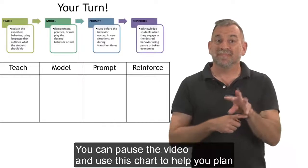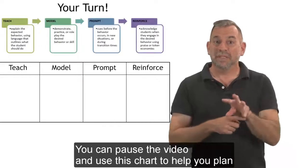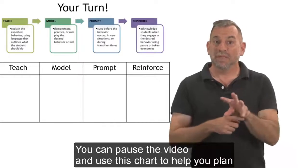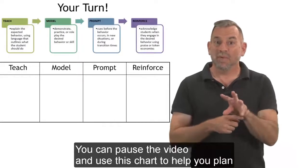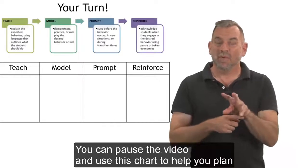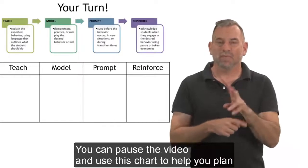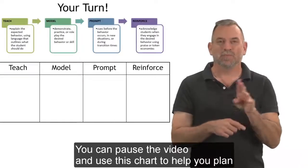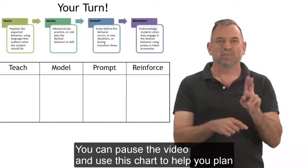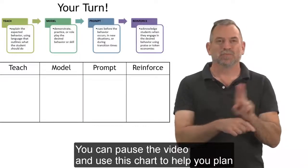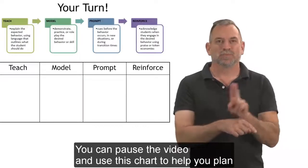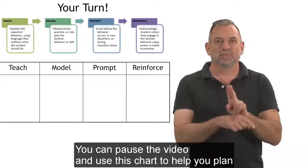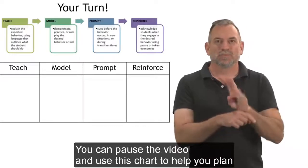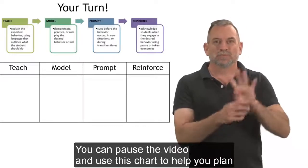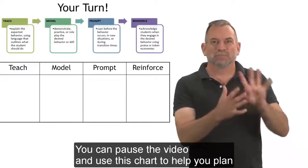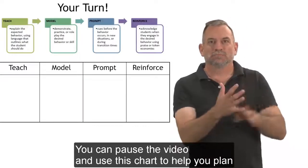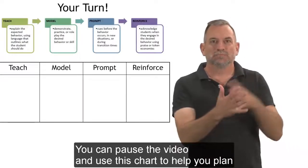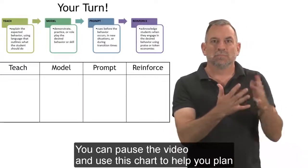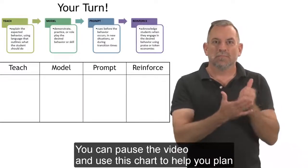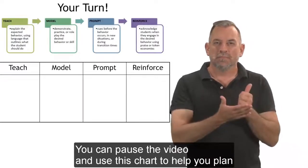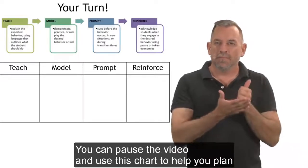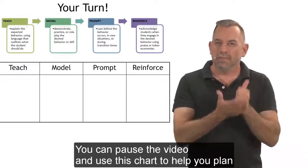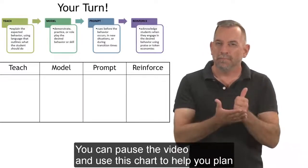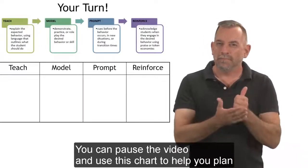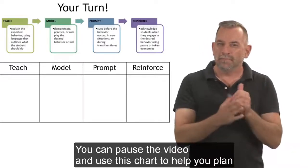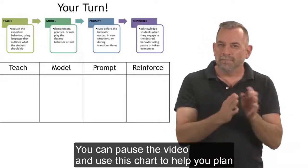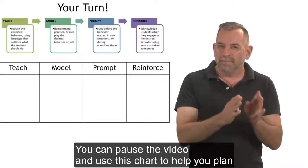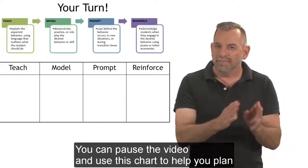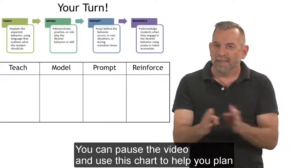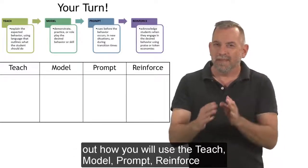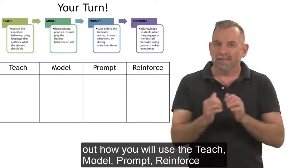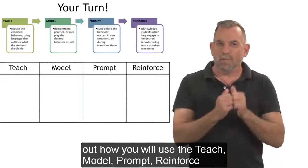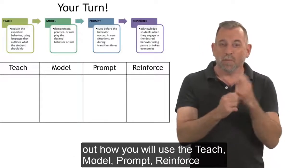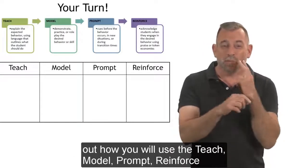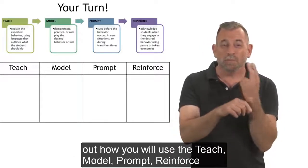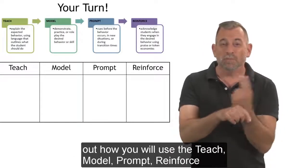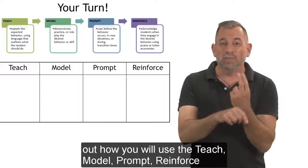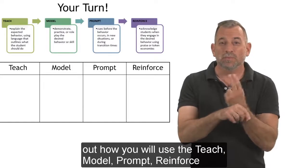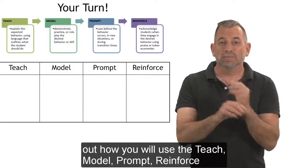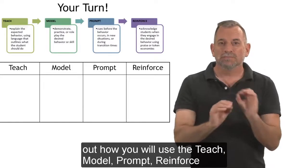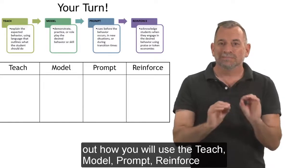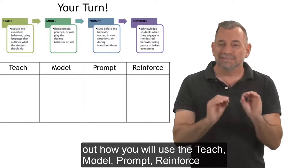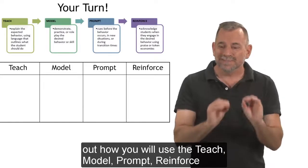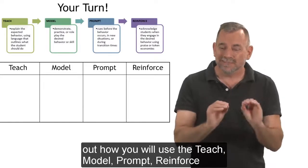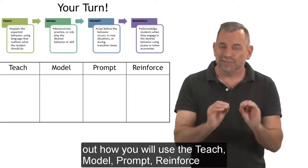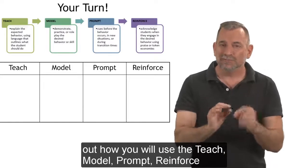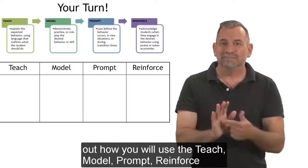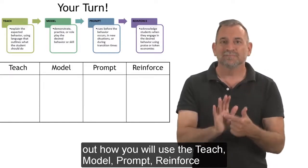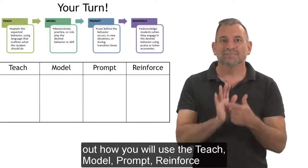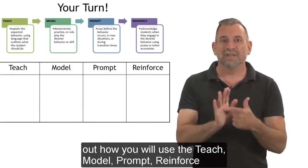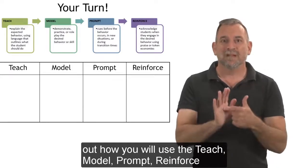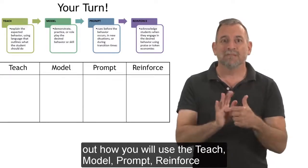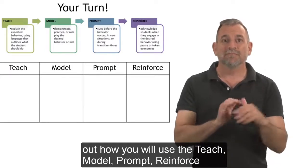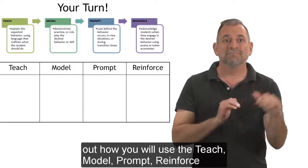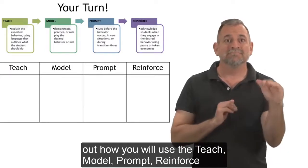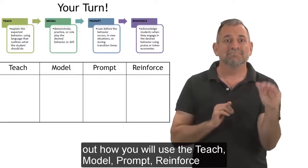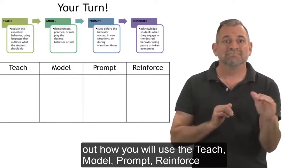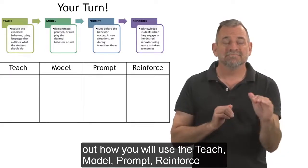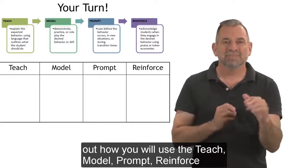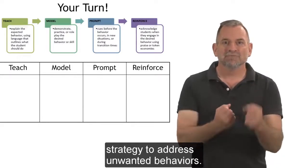You can pause the video and use this chart to help you plan out how you will use the teach, model,